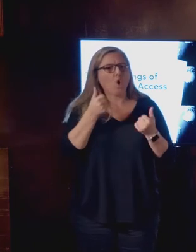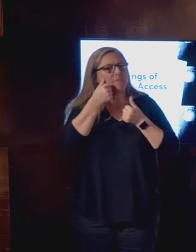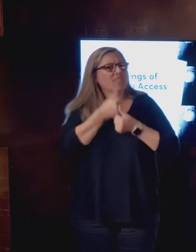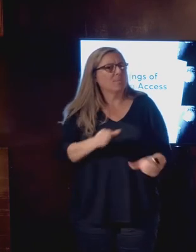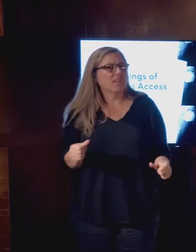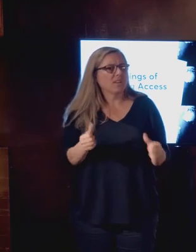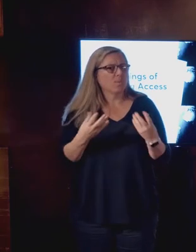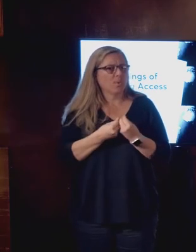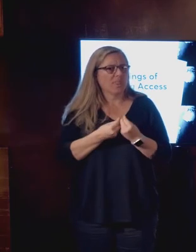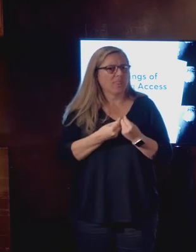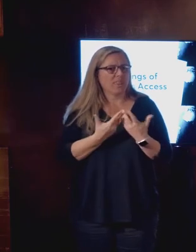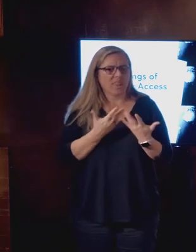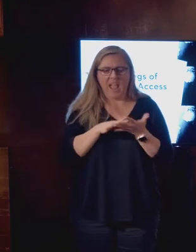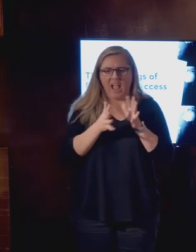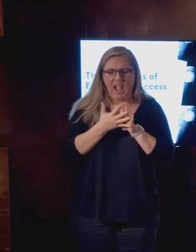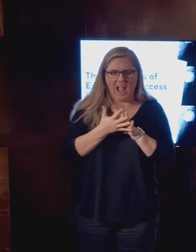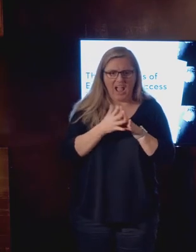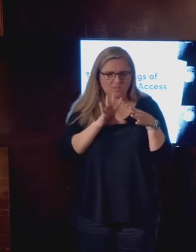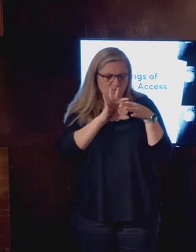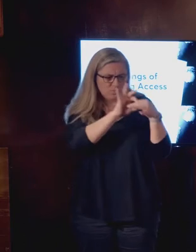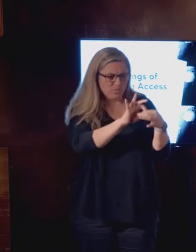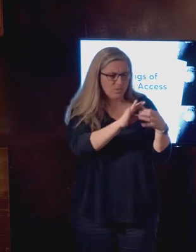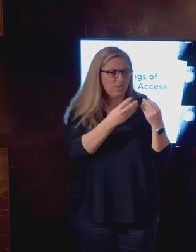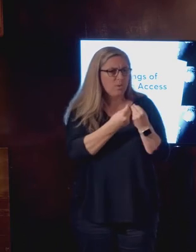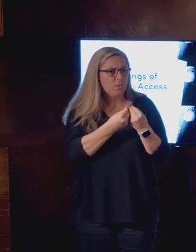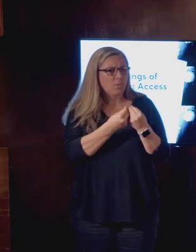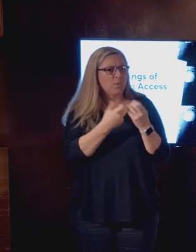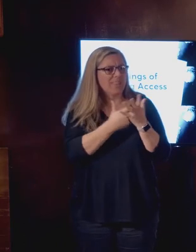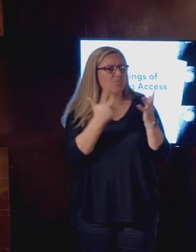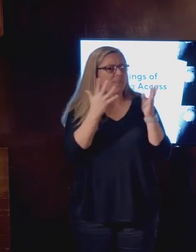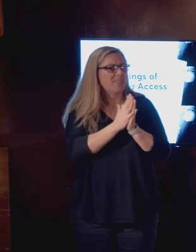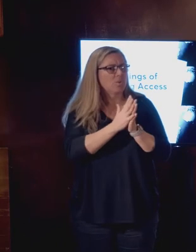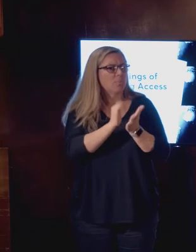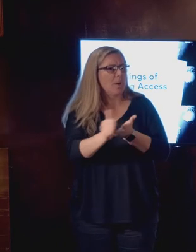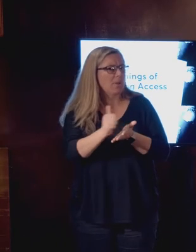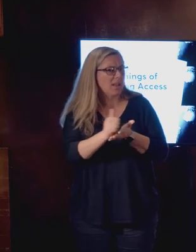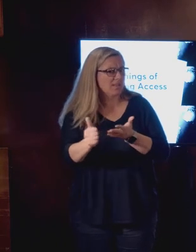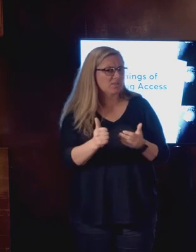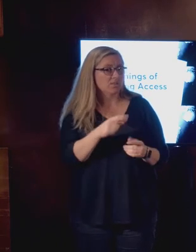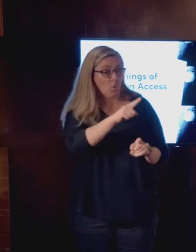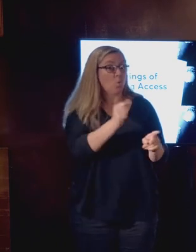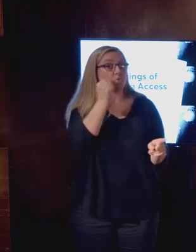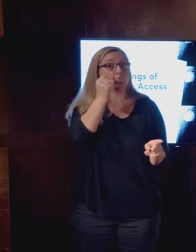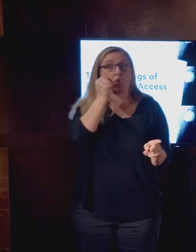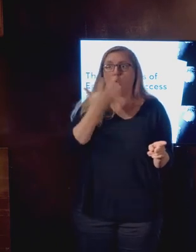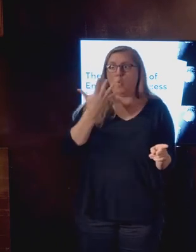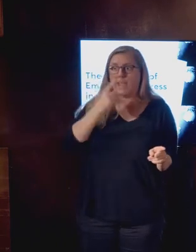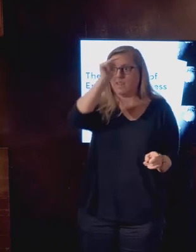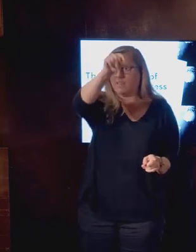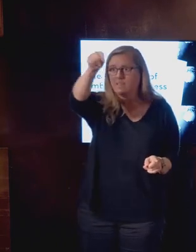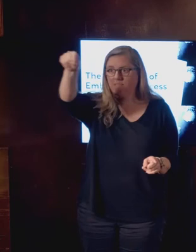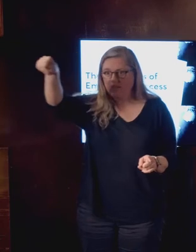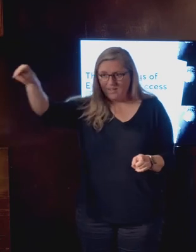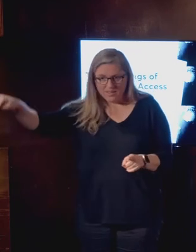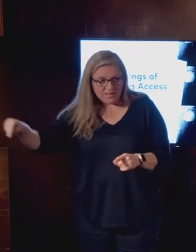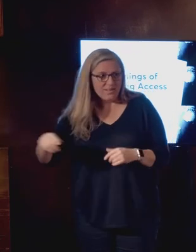familiar about where to connect with review publications. So if you know of places that you would like the